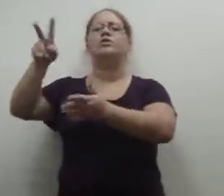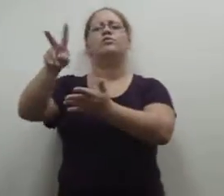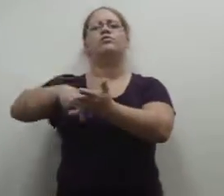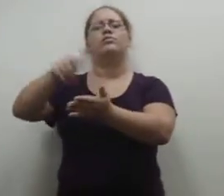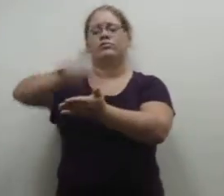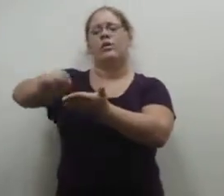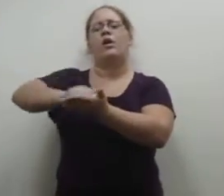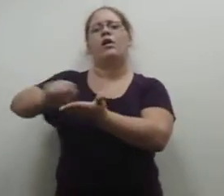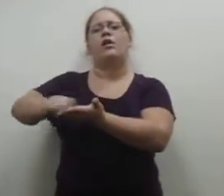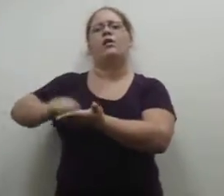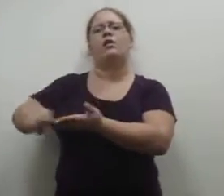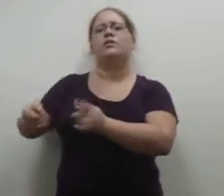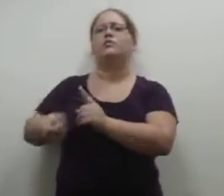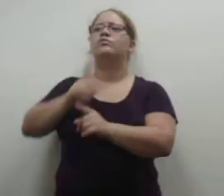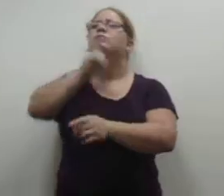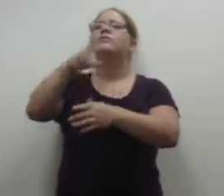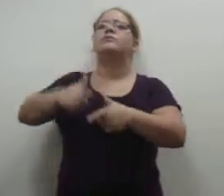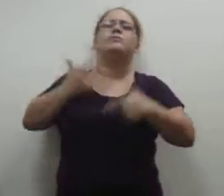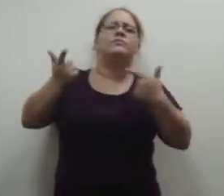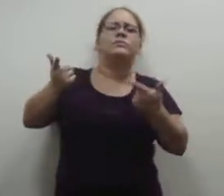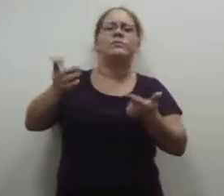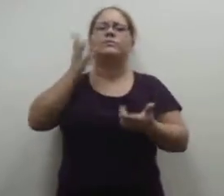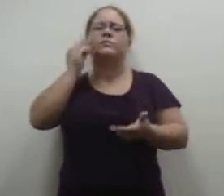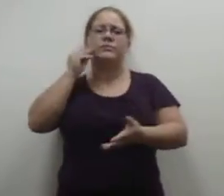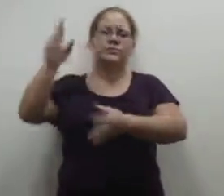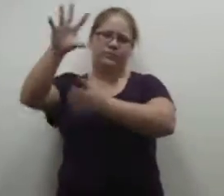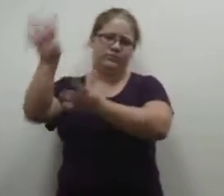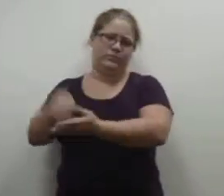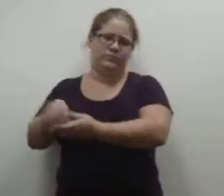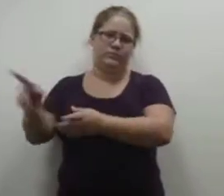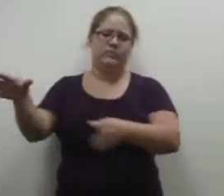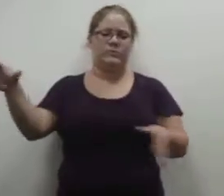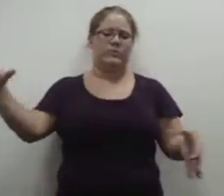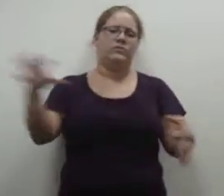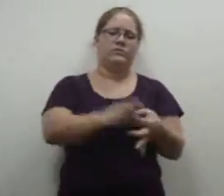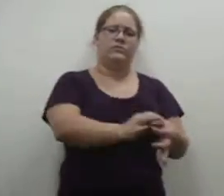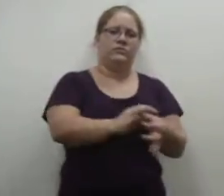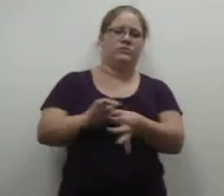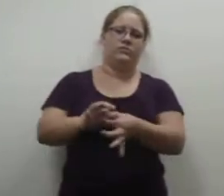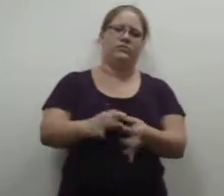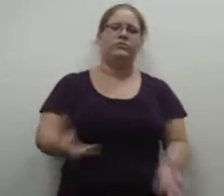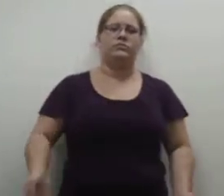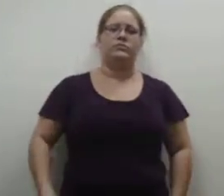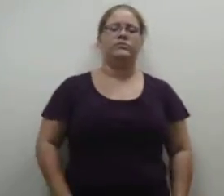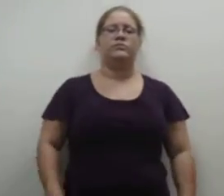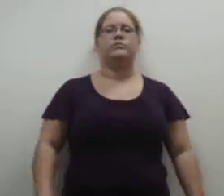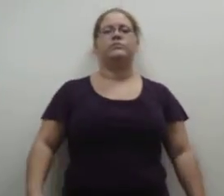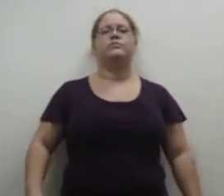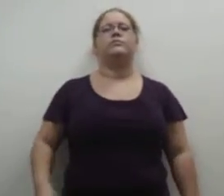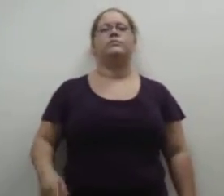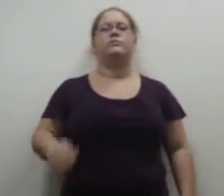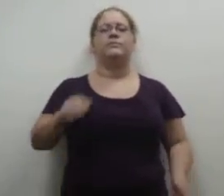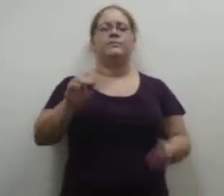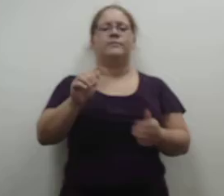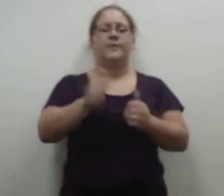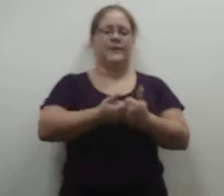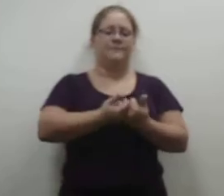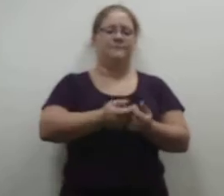or periodical or some such source. And then they assemble their sources. So students usually come